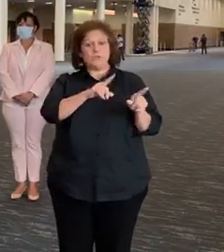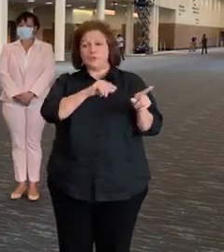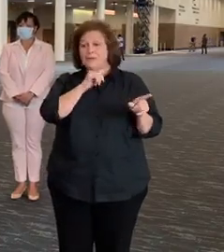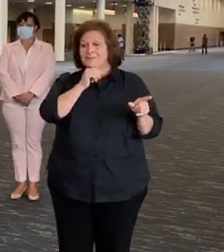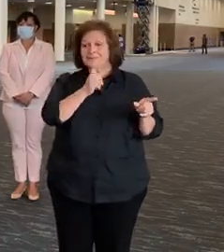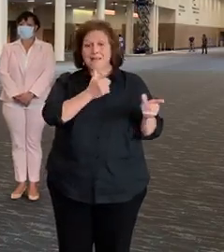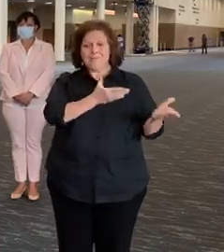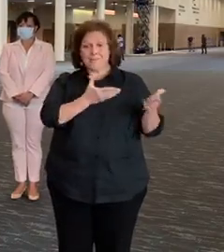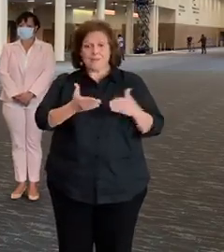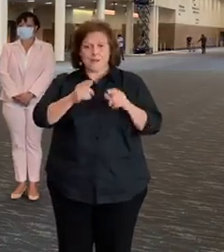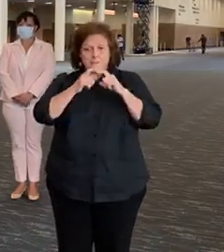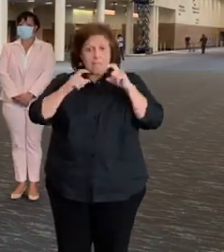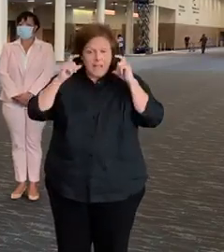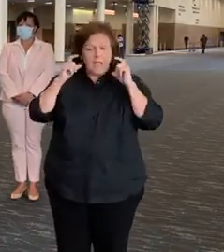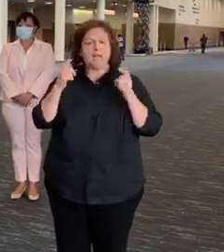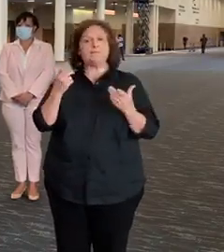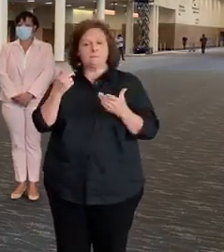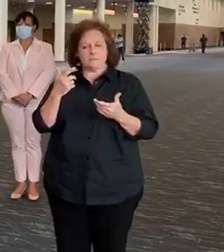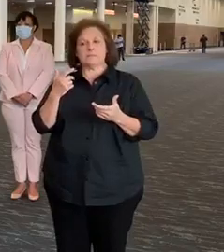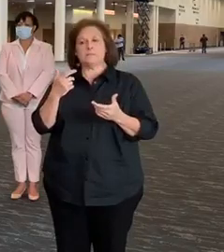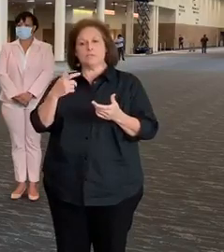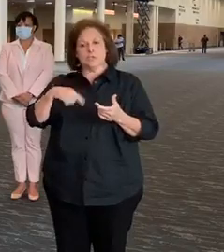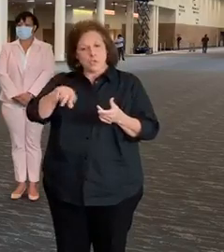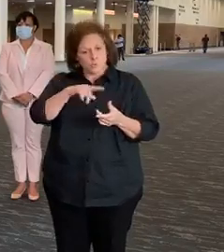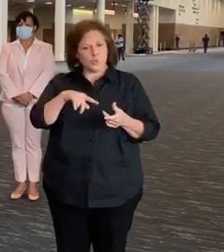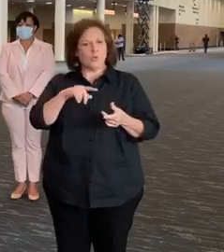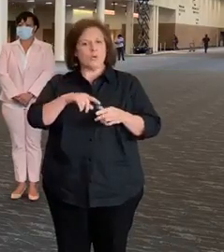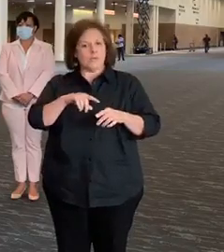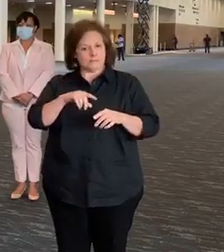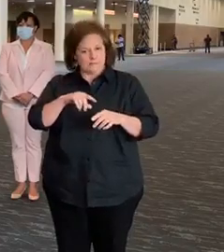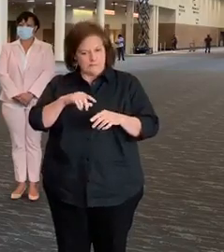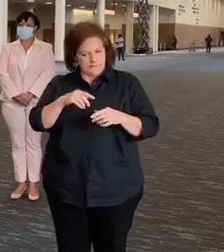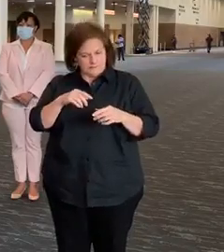stash of masks, we want to make sure that you are as protected here as our